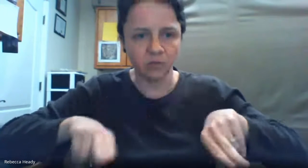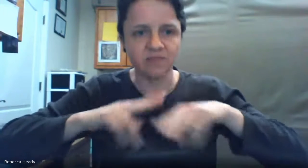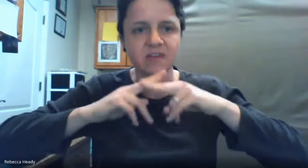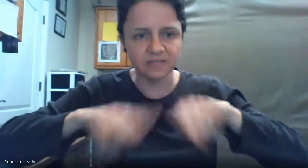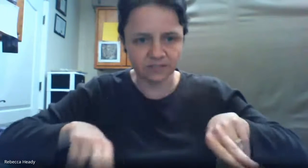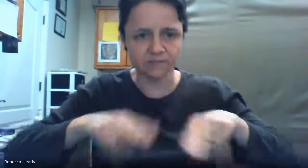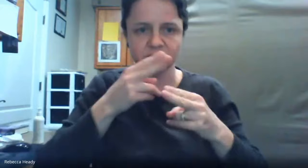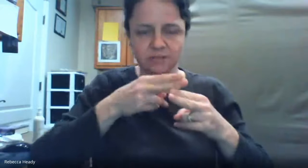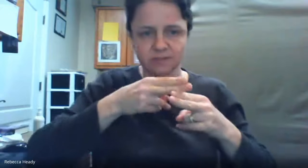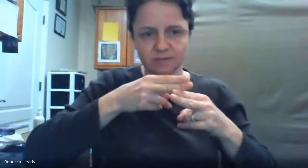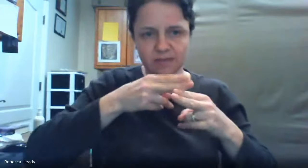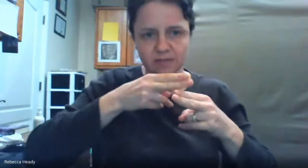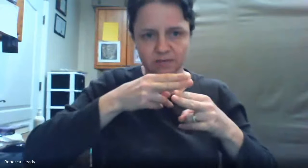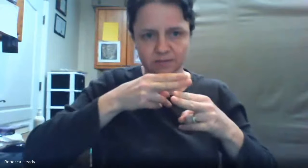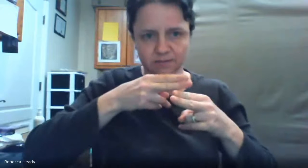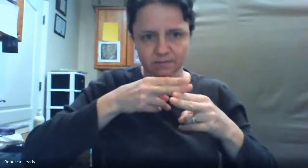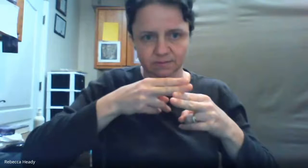doing this versus this.